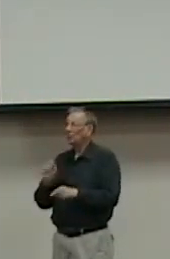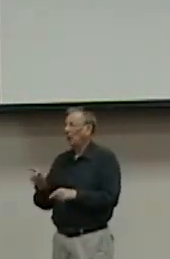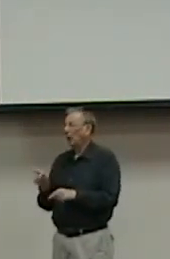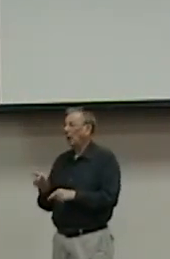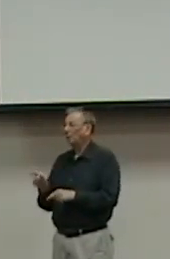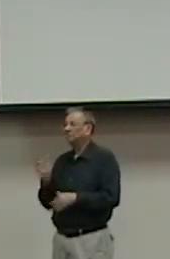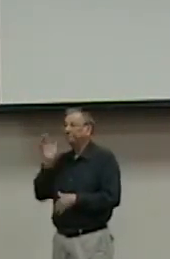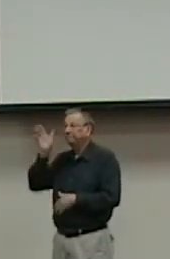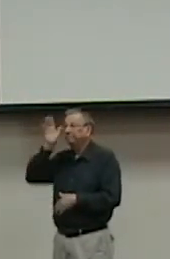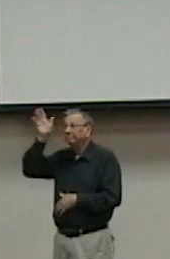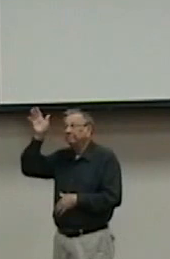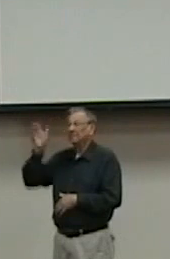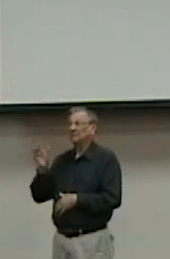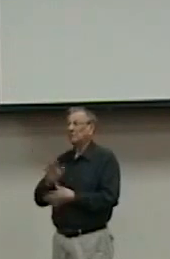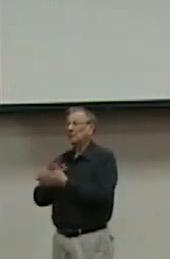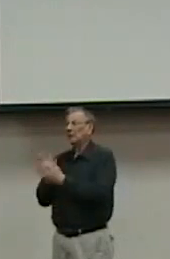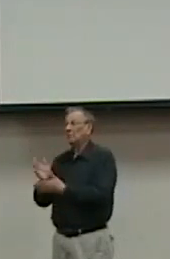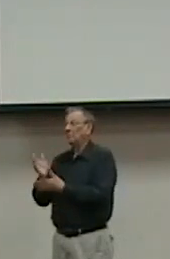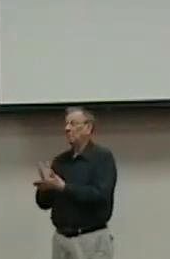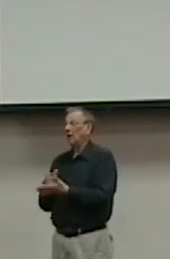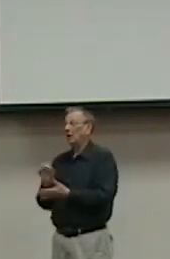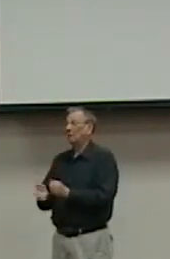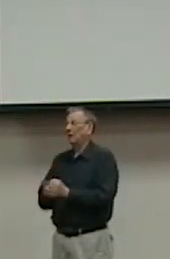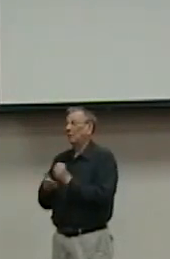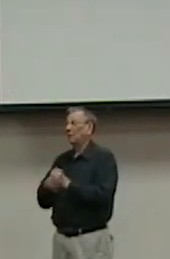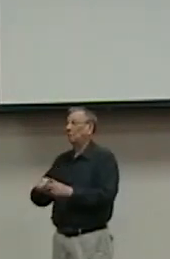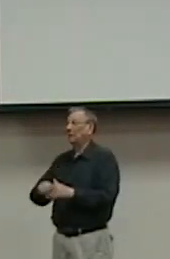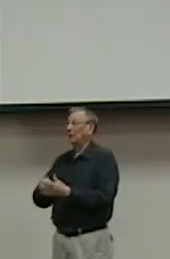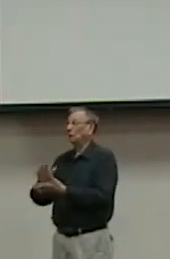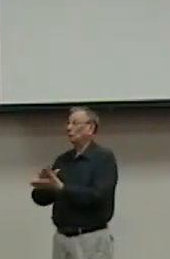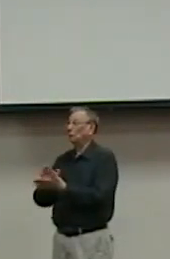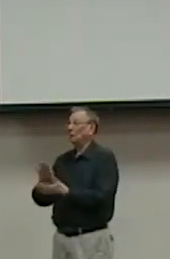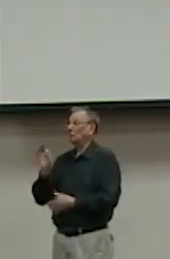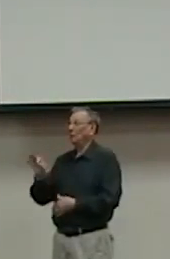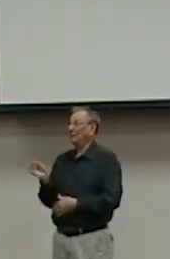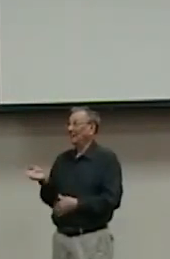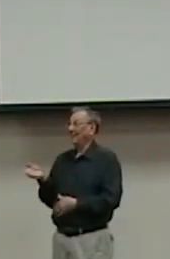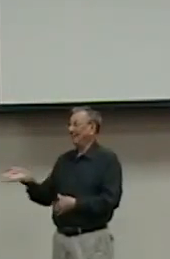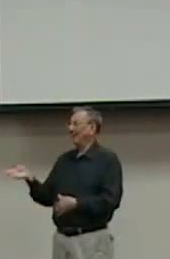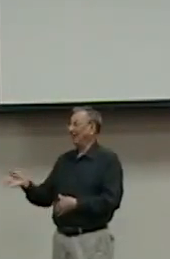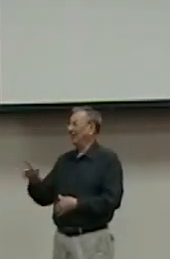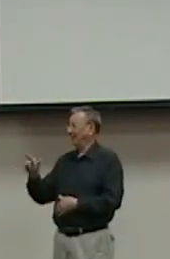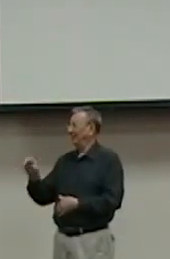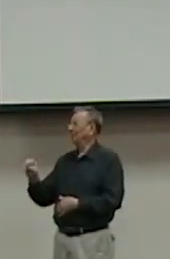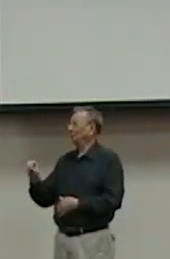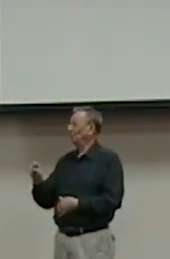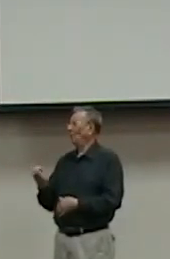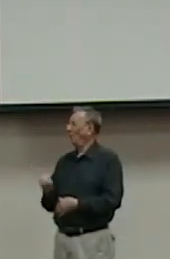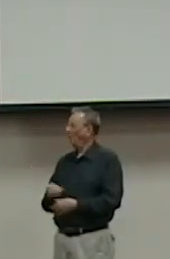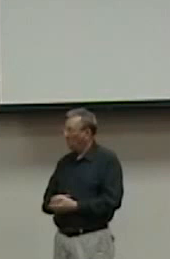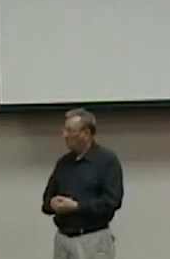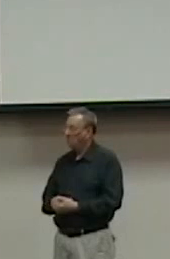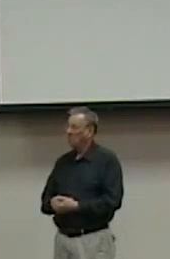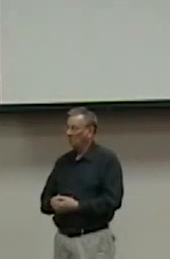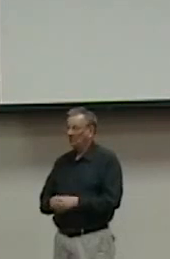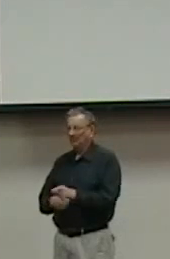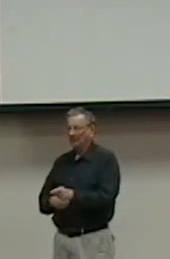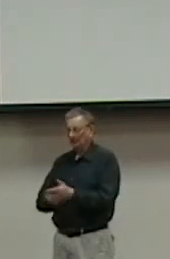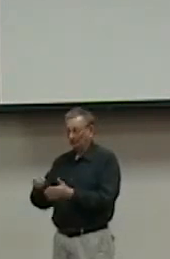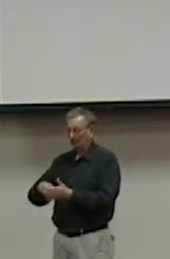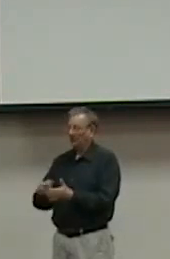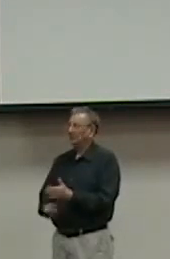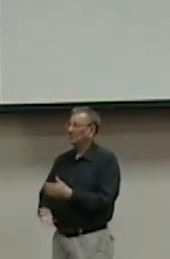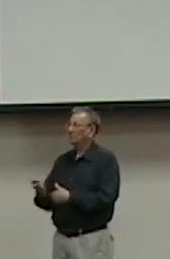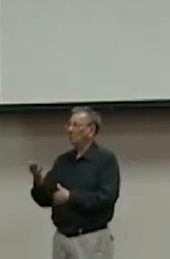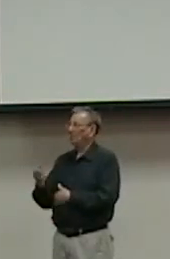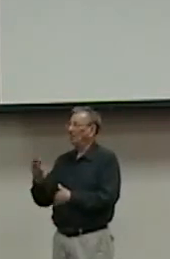eventually someday to be a part of helping to begin a school of preaching there in Lesotho. His scripture reading this morning